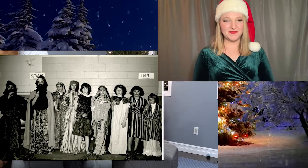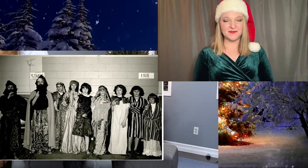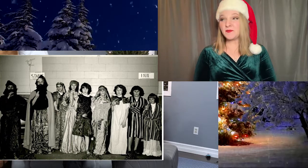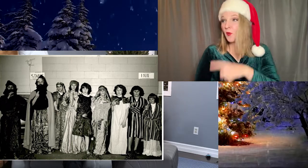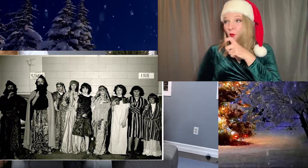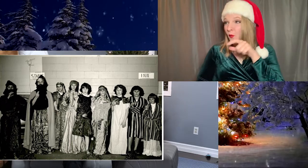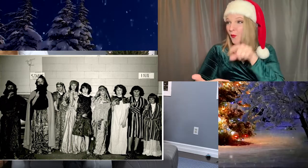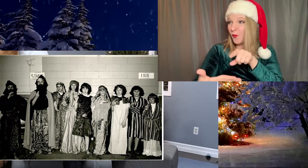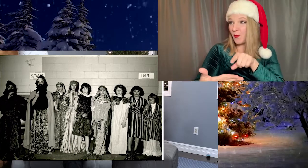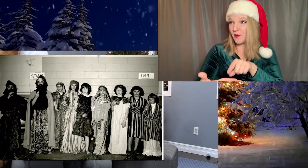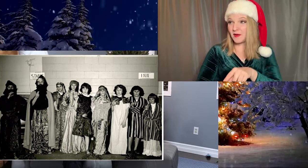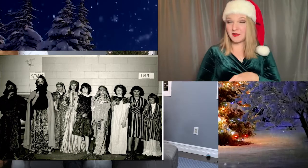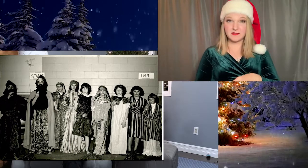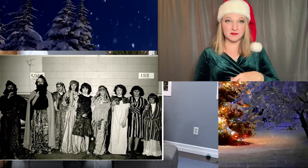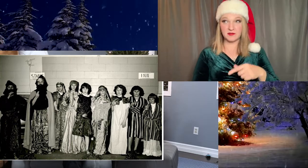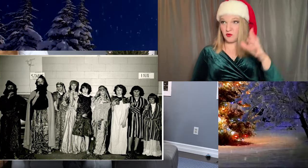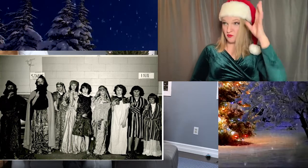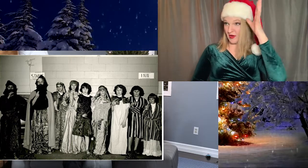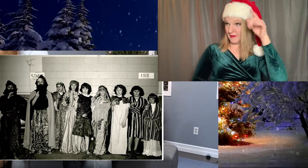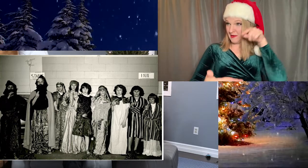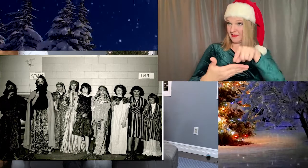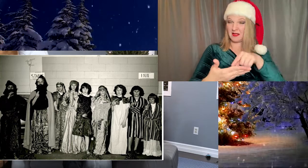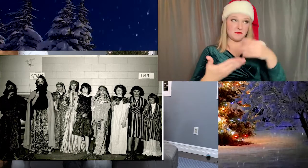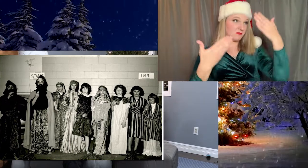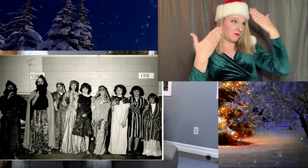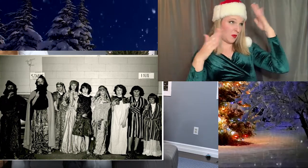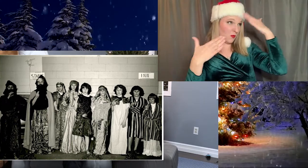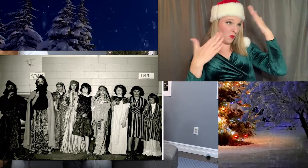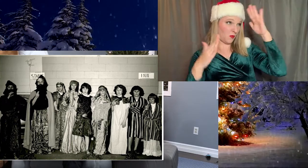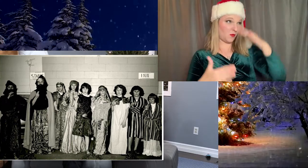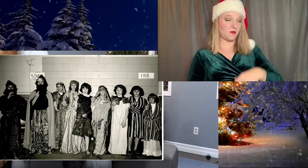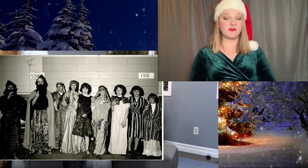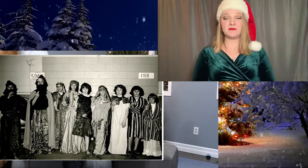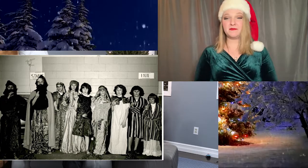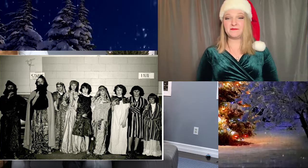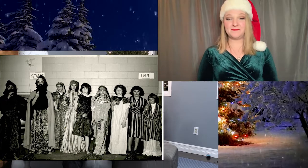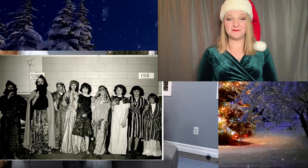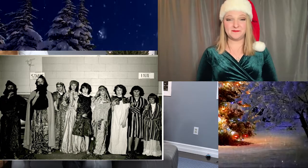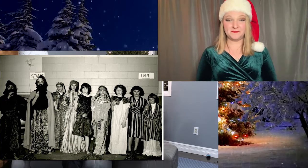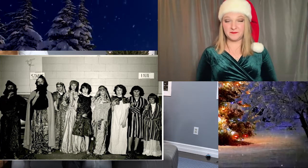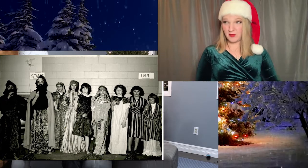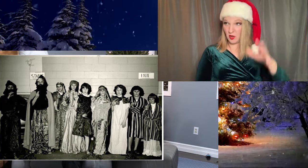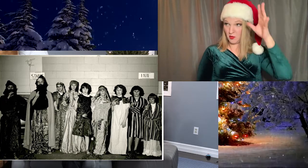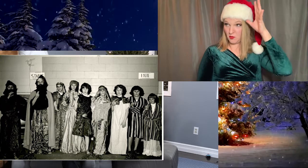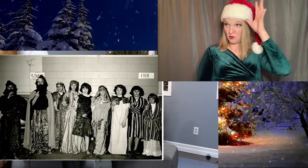Who is that? I don't know. Do you see Grandpa?